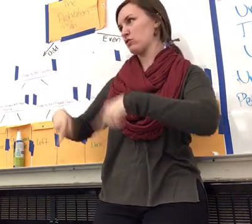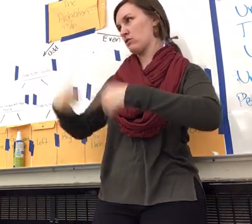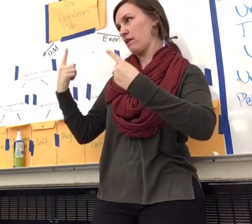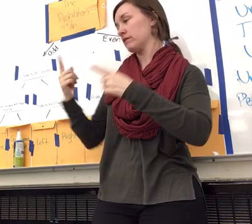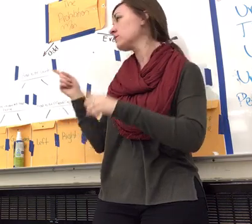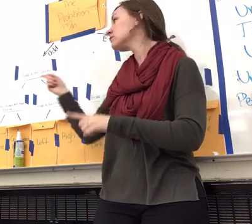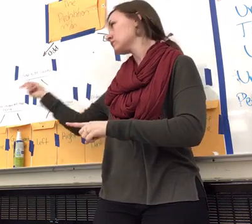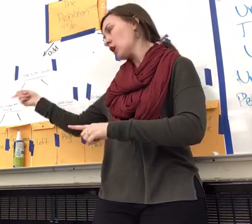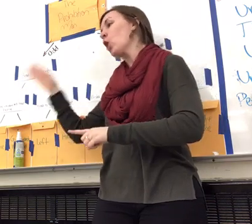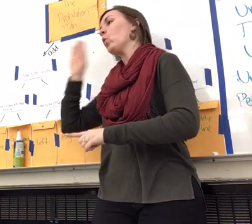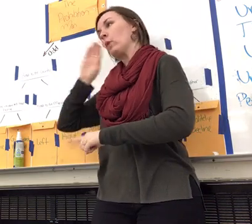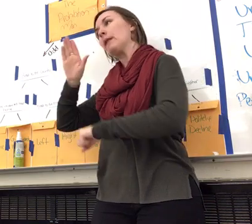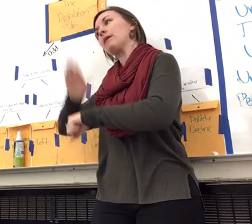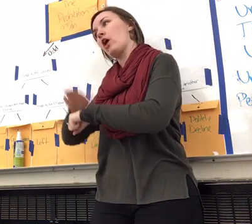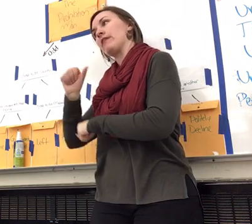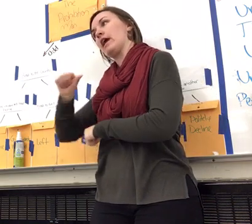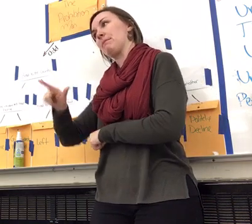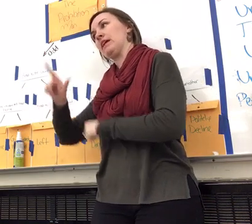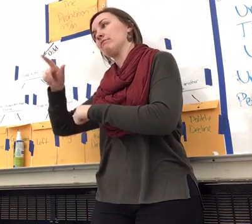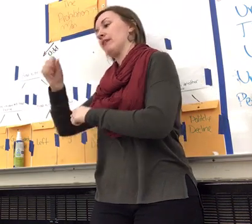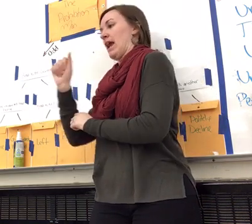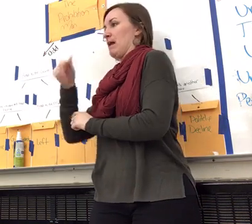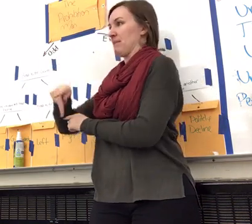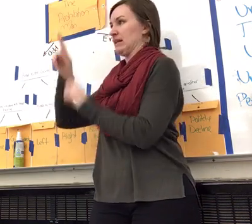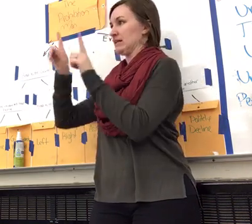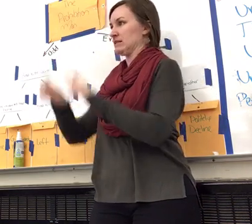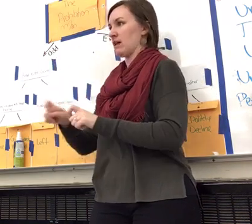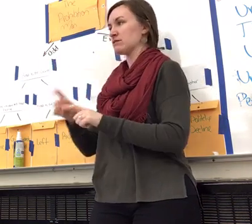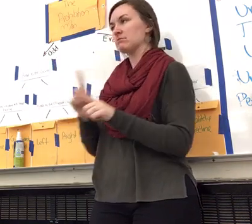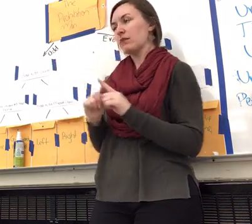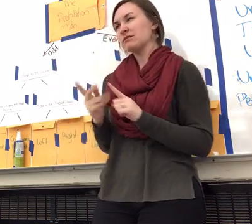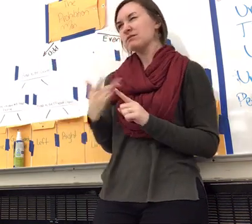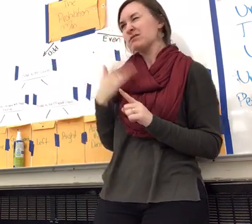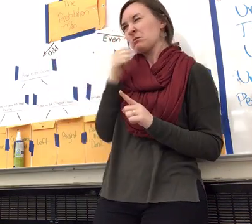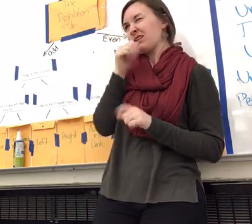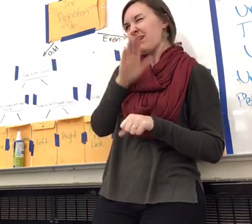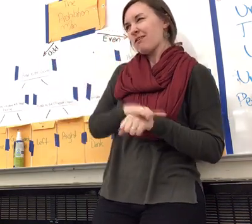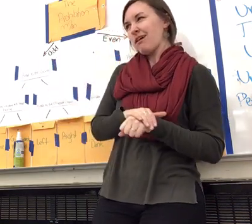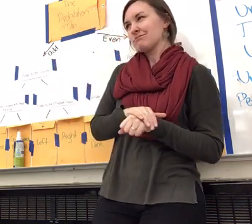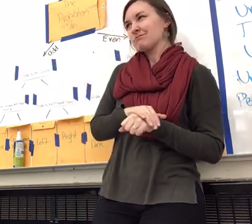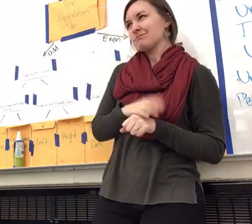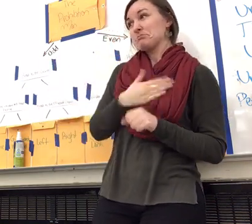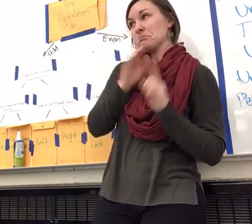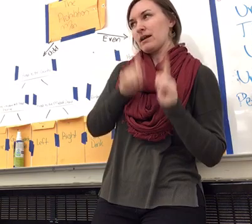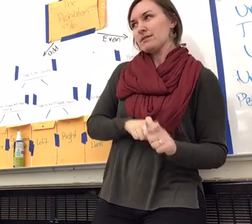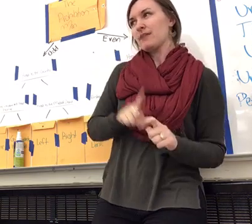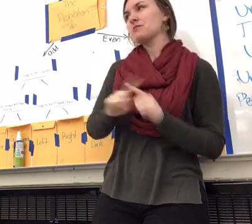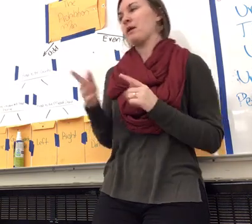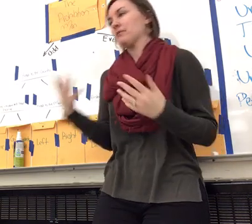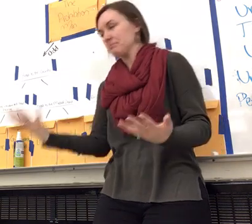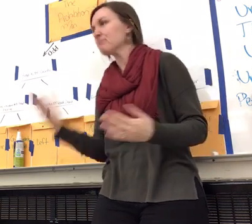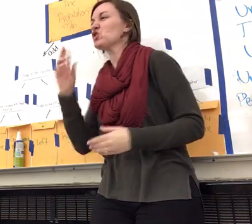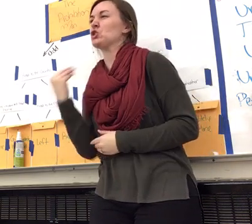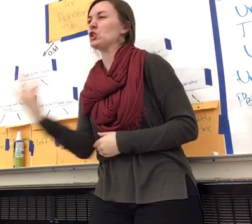exam, and especially highly unlikely to be on the test. Just let you know. Okay, and then last one, scalawags